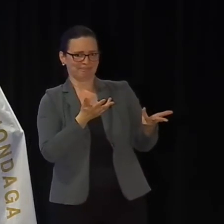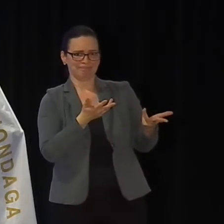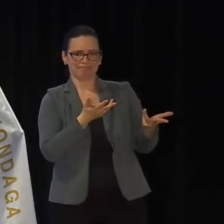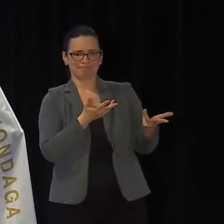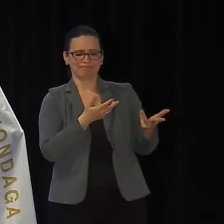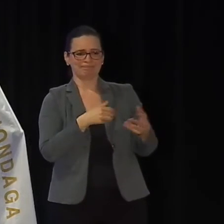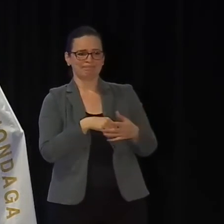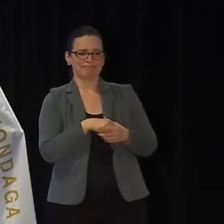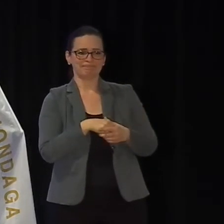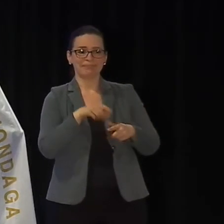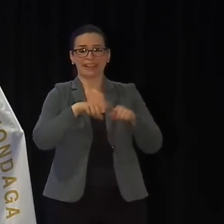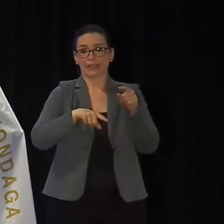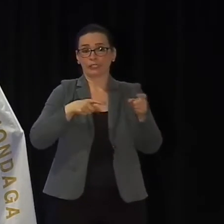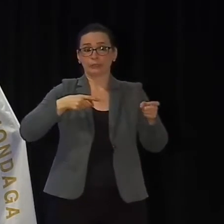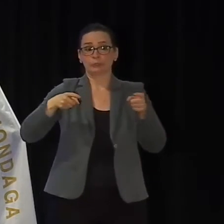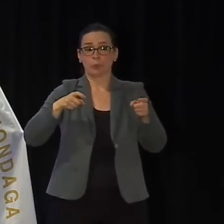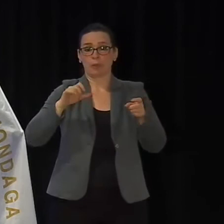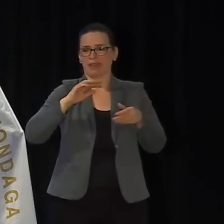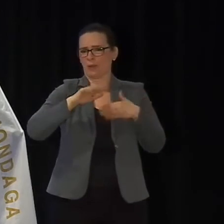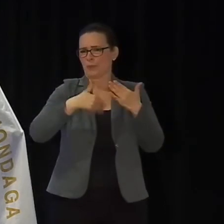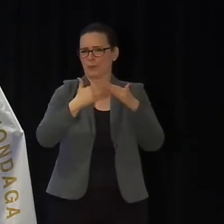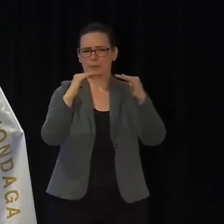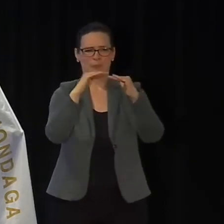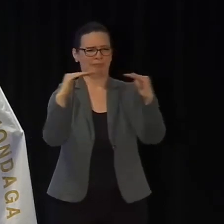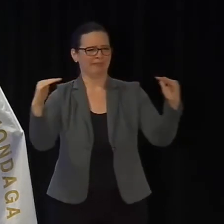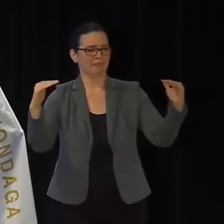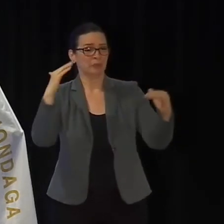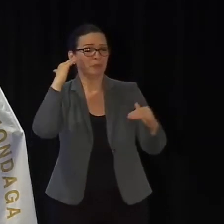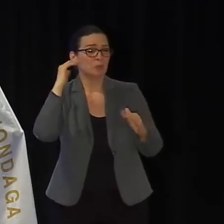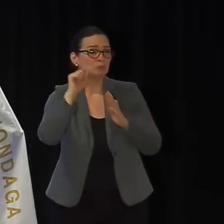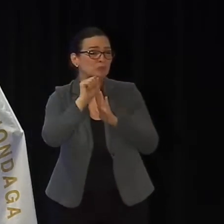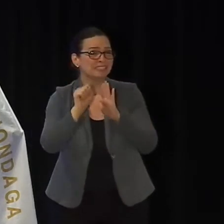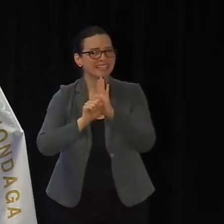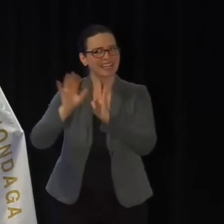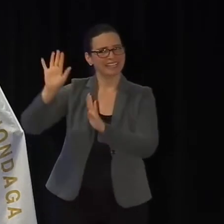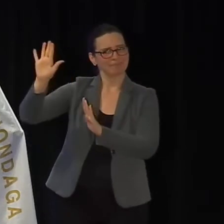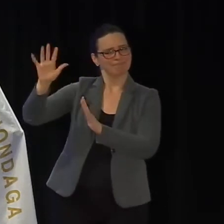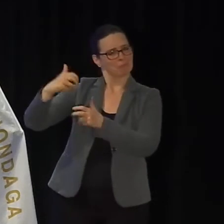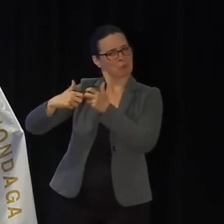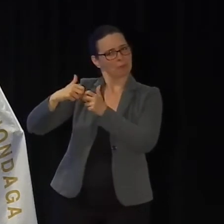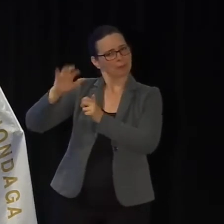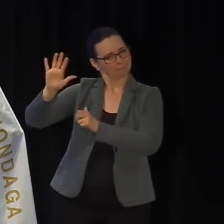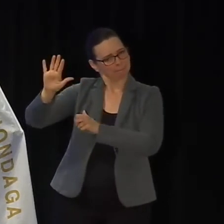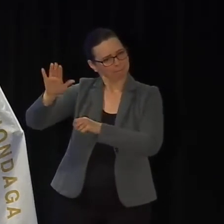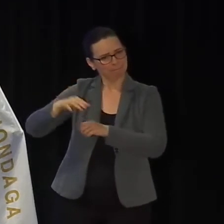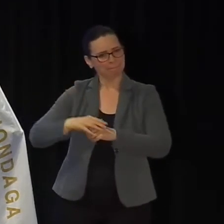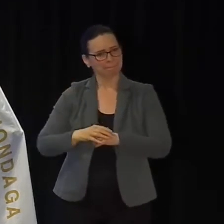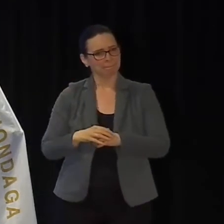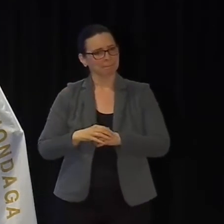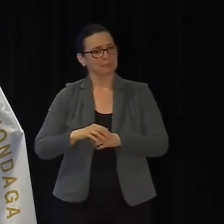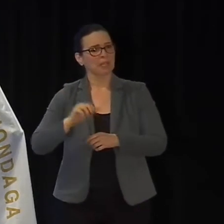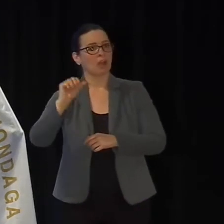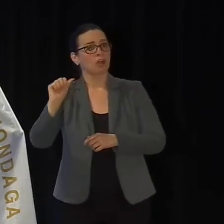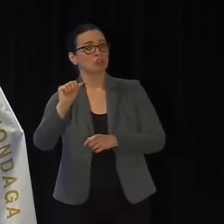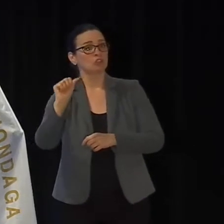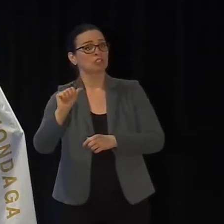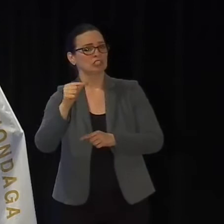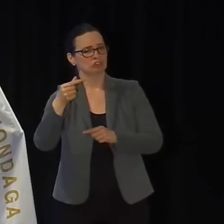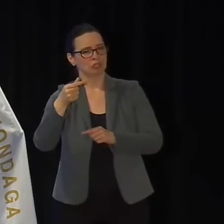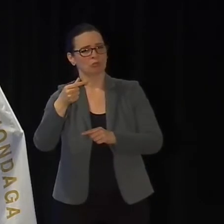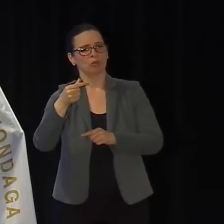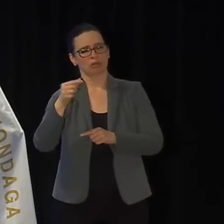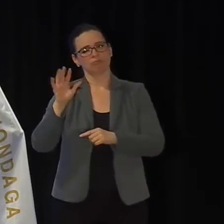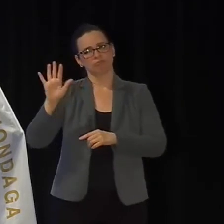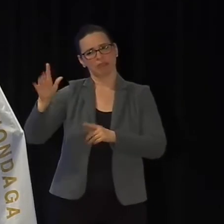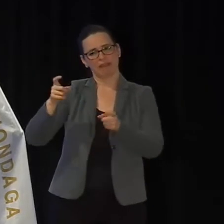our control here at the local level. The state needs to handle what's going on there, and the Attorney General, and I think they are. But